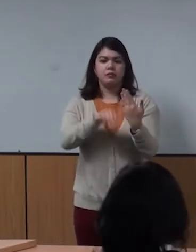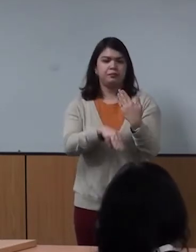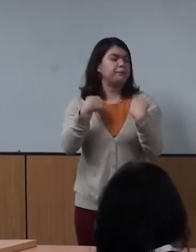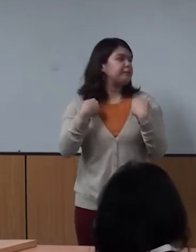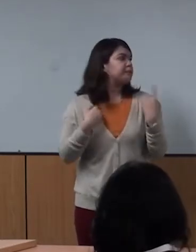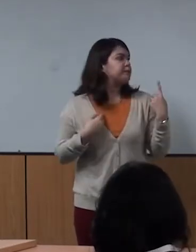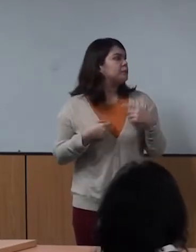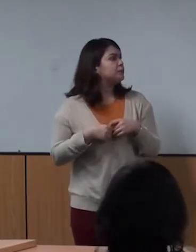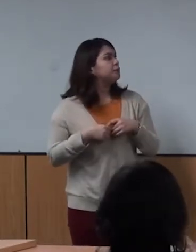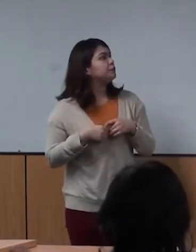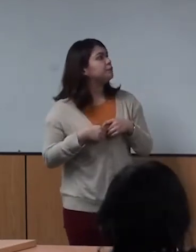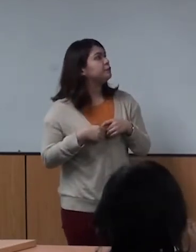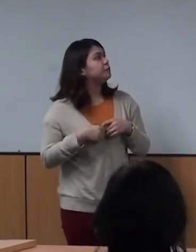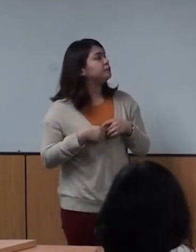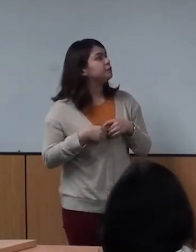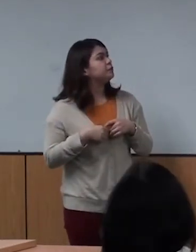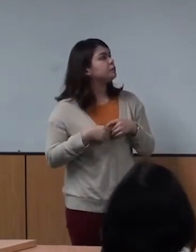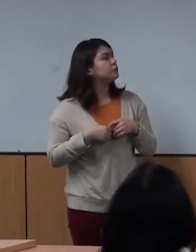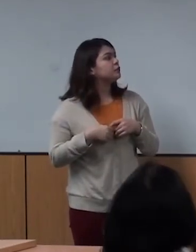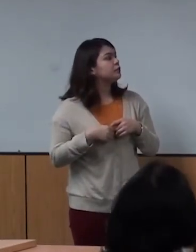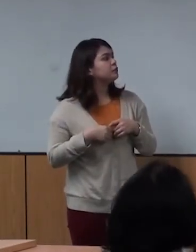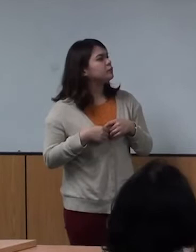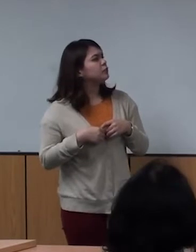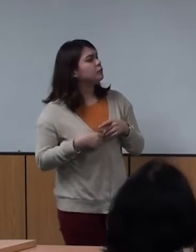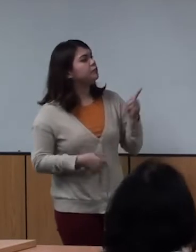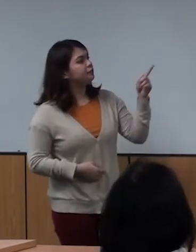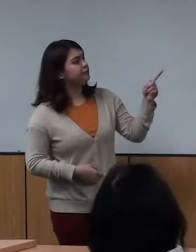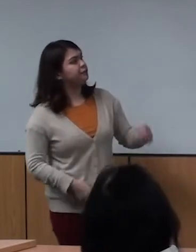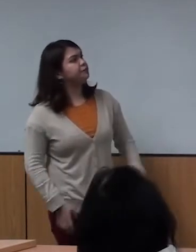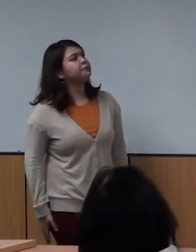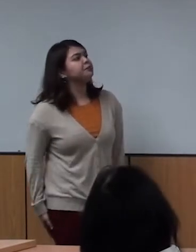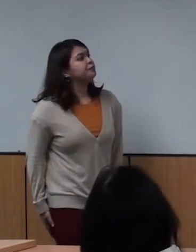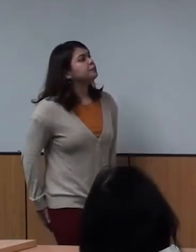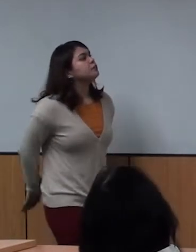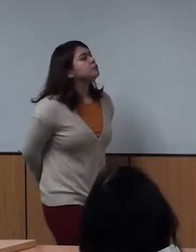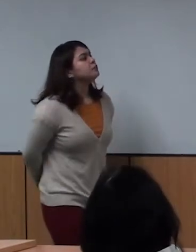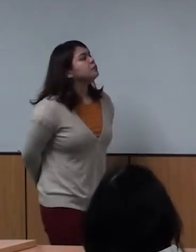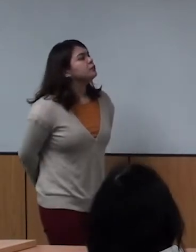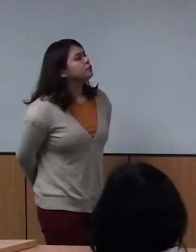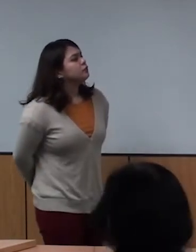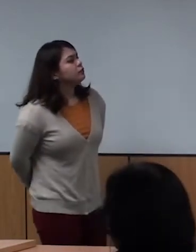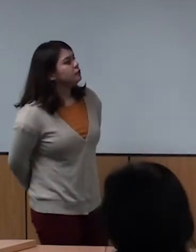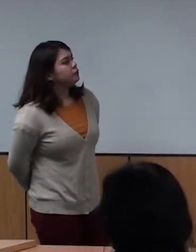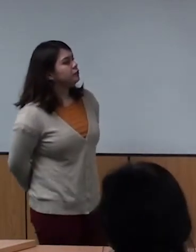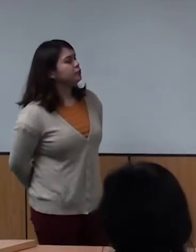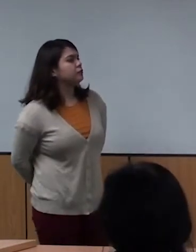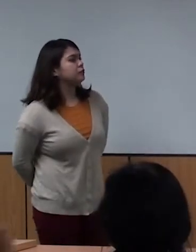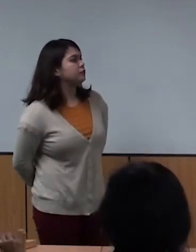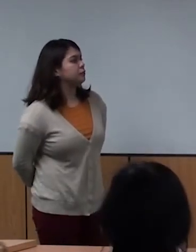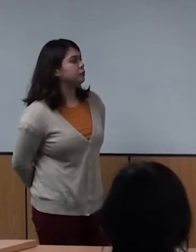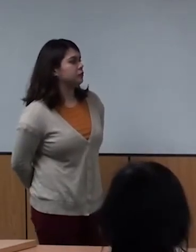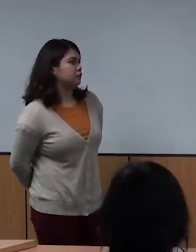curriculum. So the purpose of assessment is to first provide information